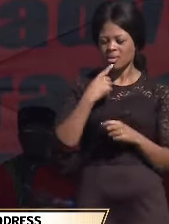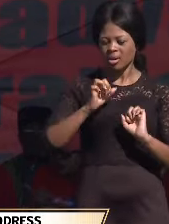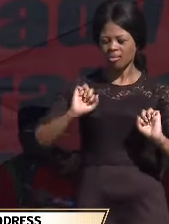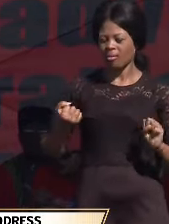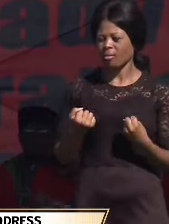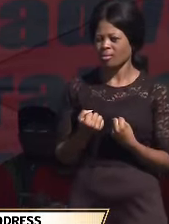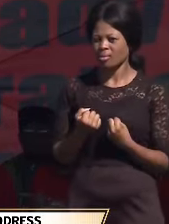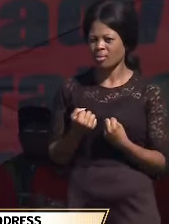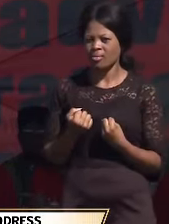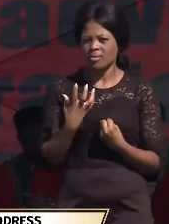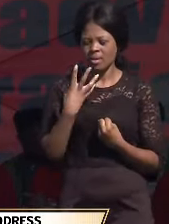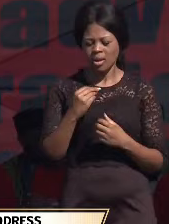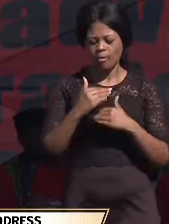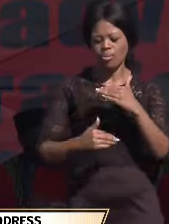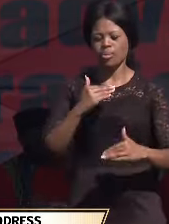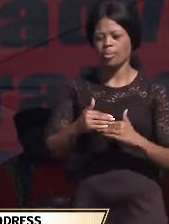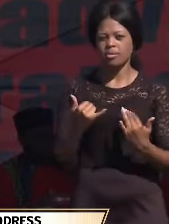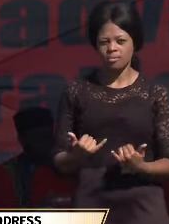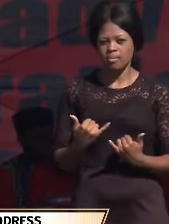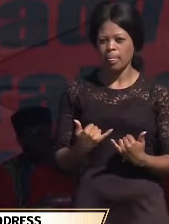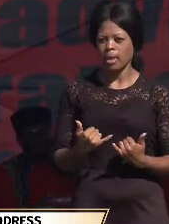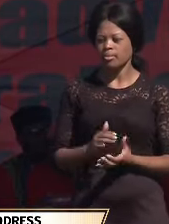ukuthi kube ne-progress namhlanje.